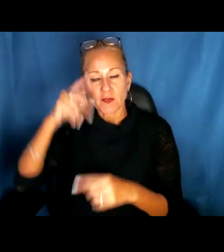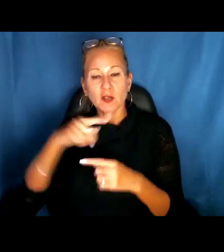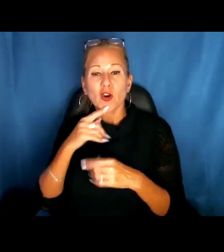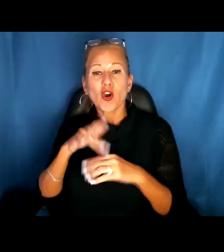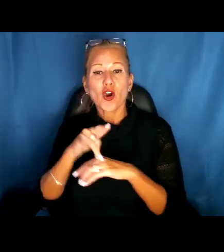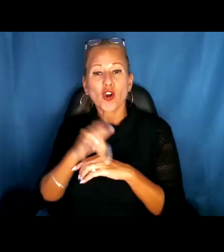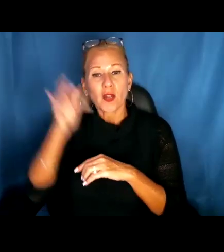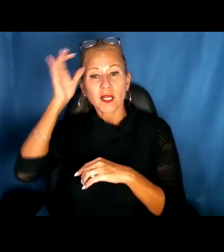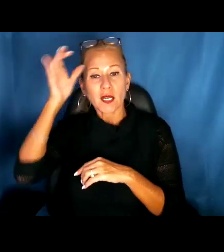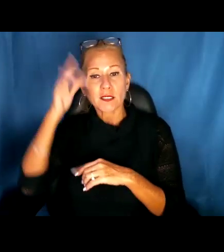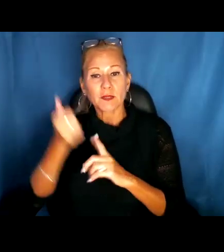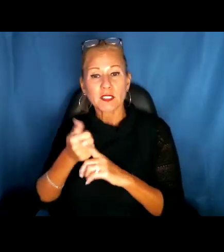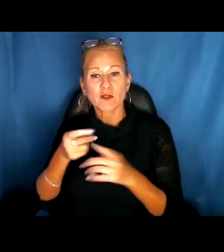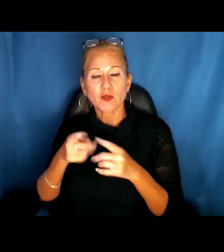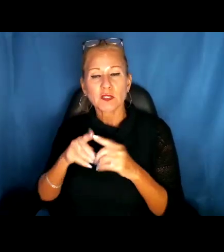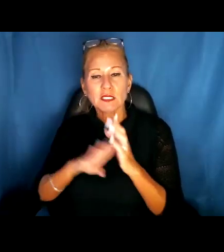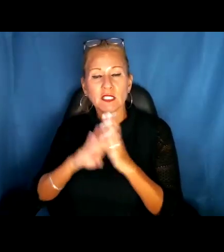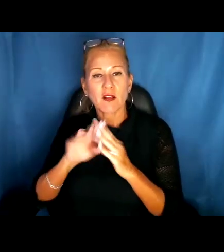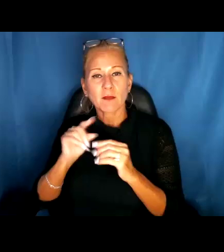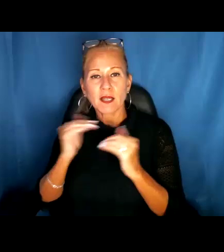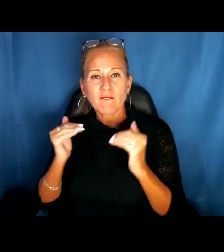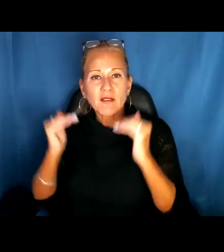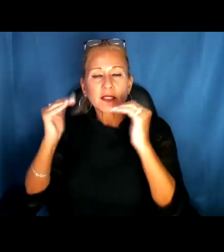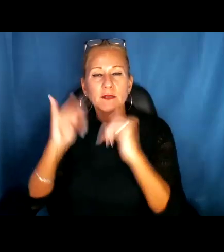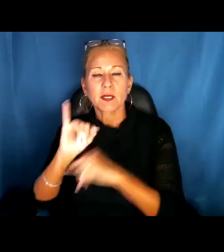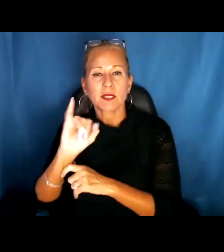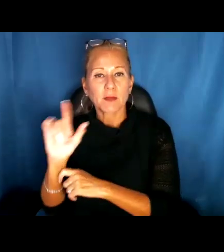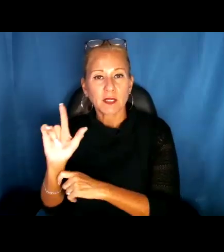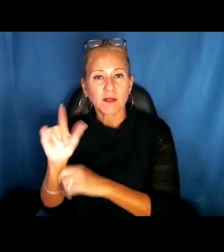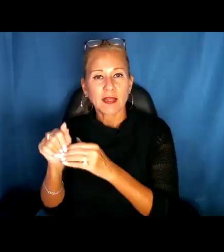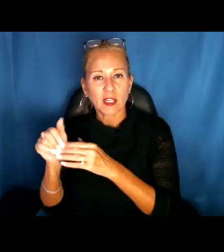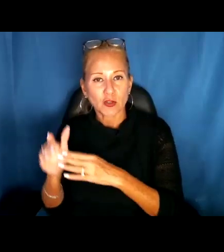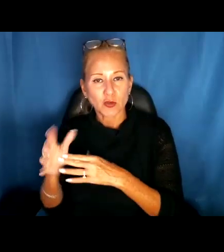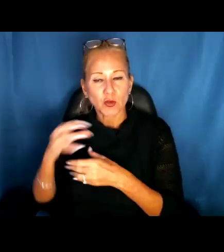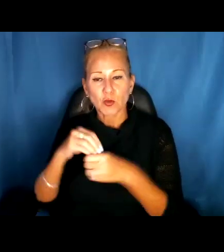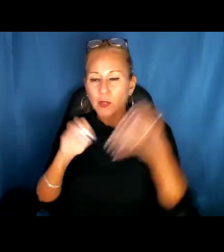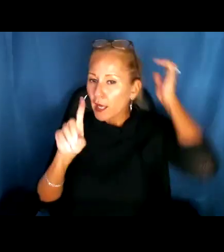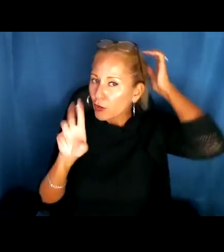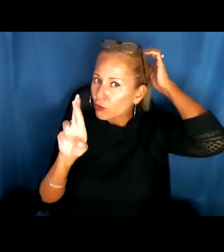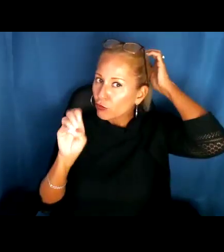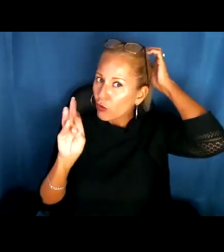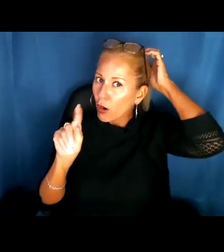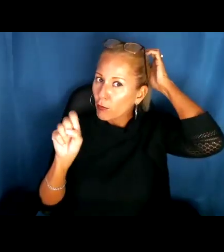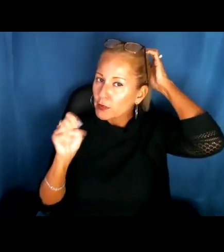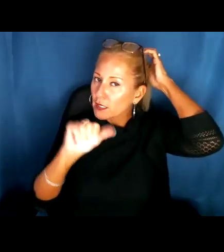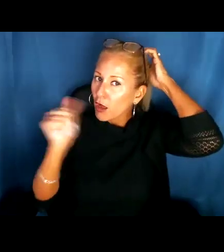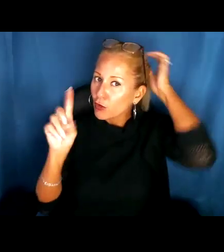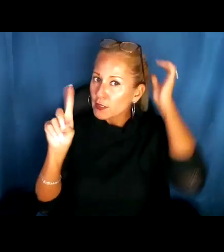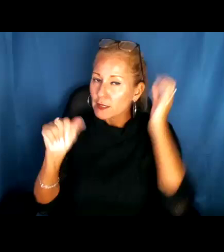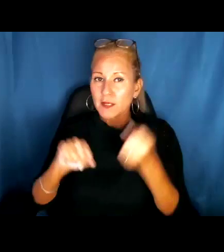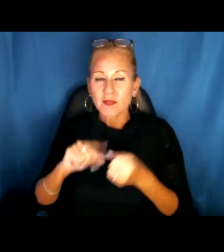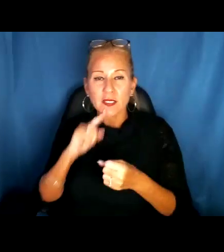of self-direction were developed and advanced by independent living leaders, including Ed Roberts and other disability